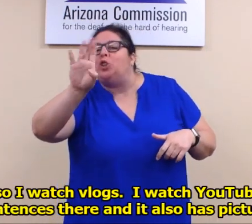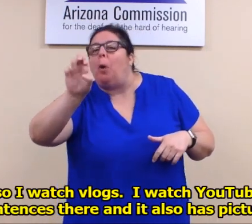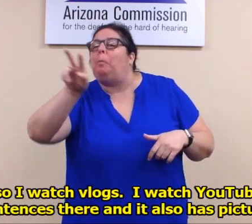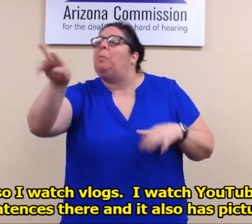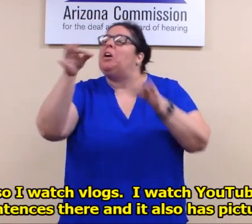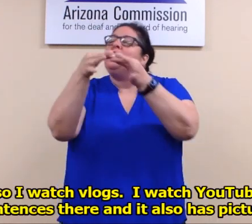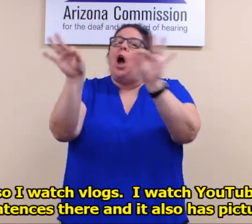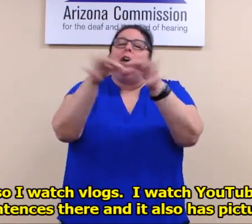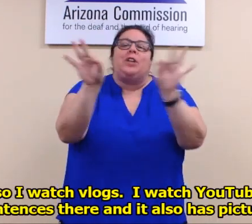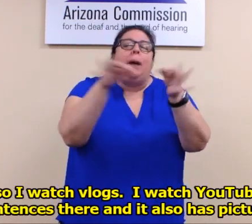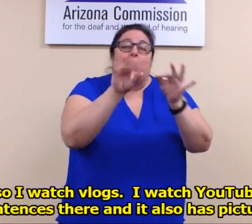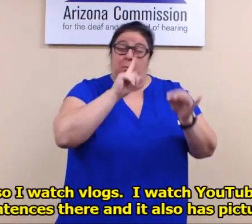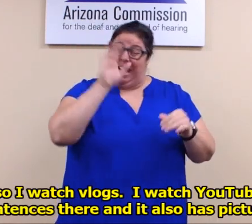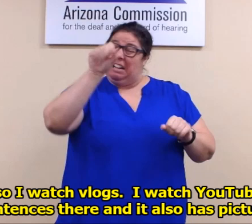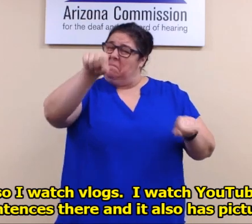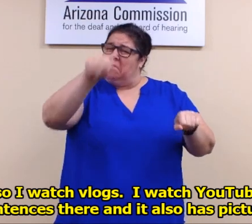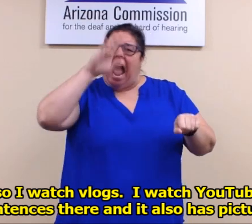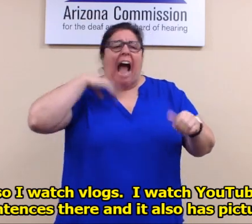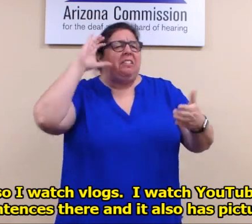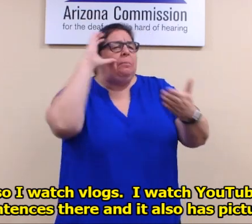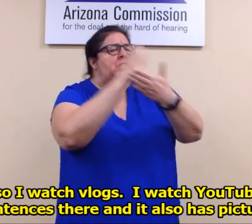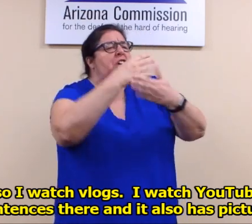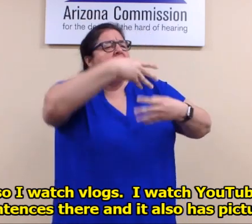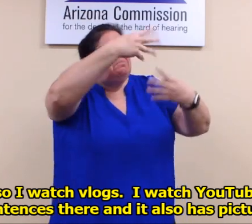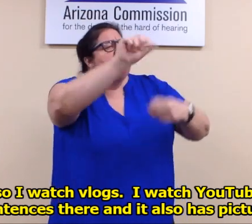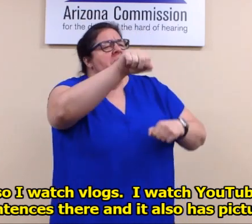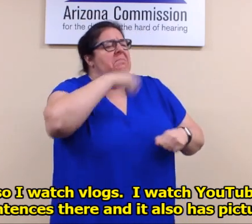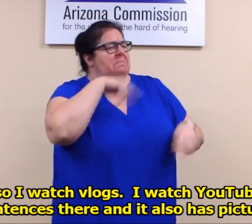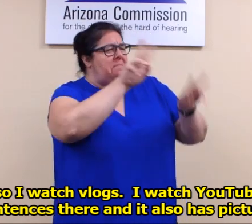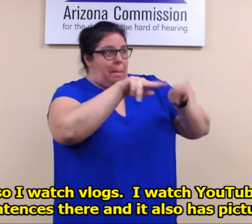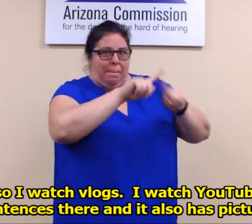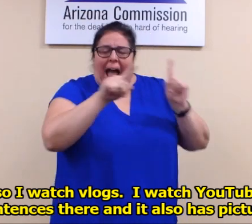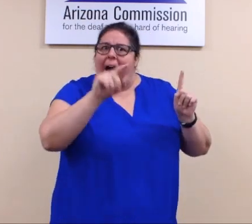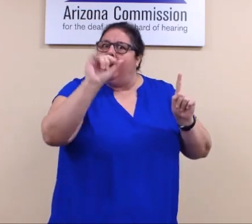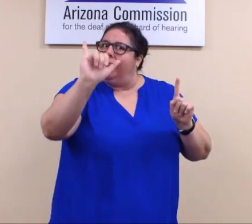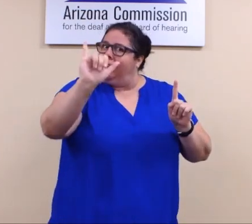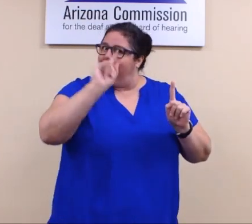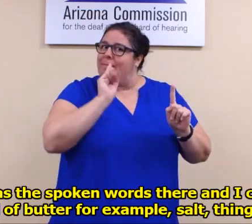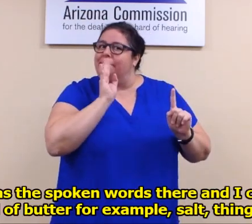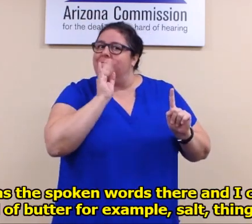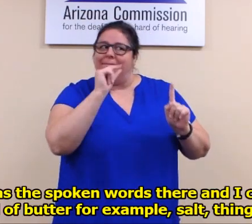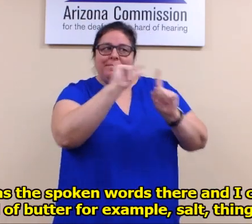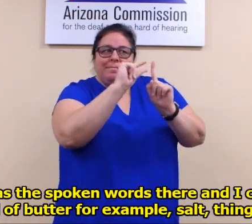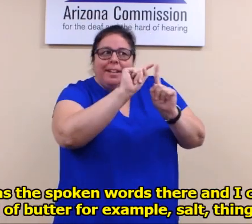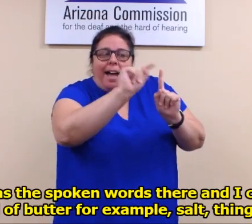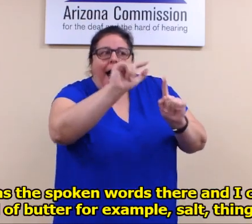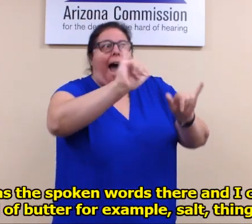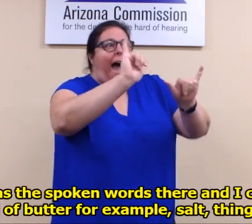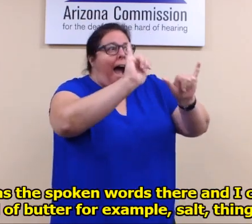I watch YouTube, and it has the sentences there. And it also has pictures. But it also has the spoken